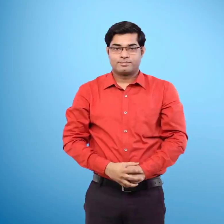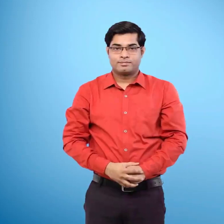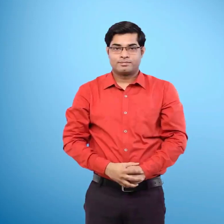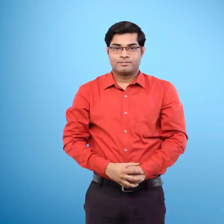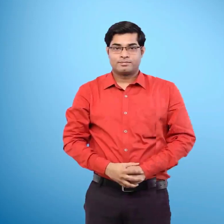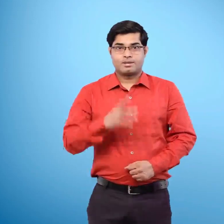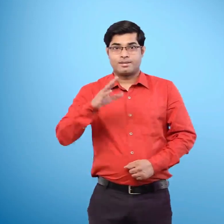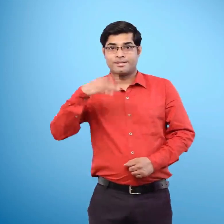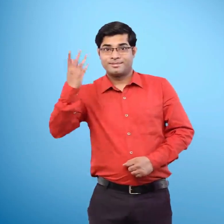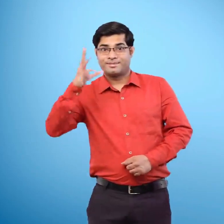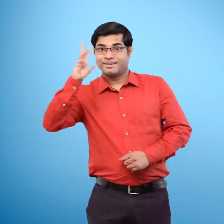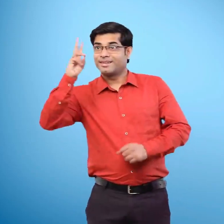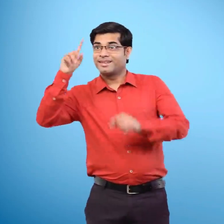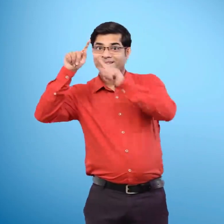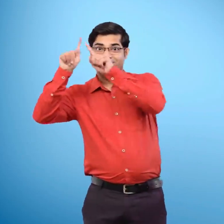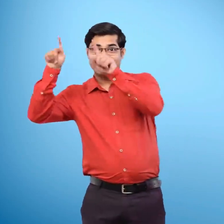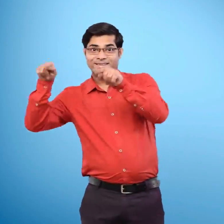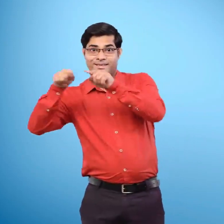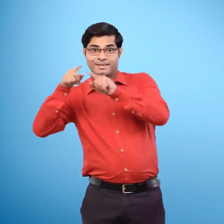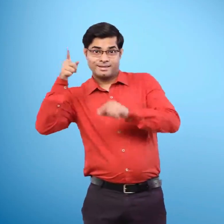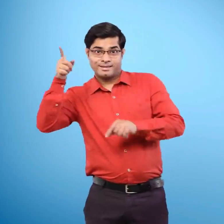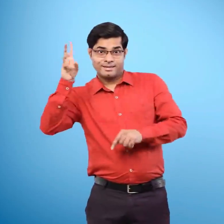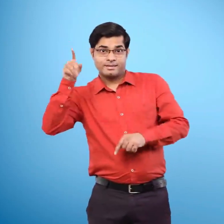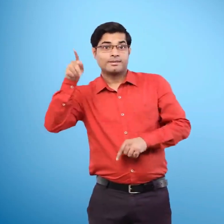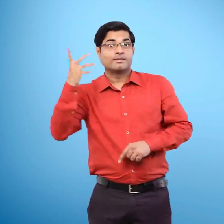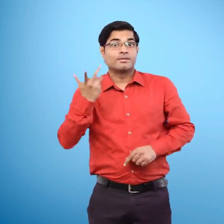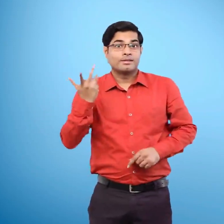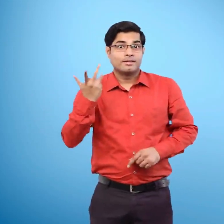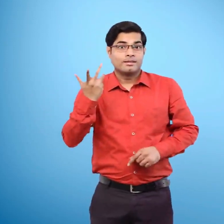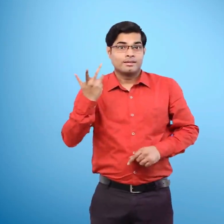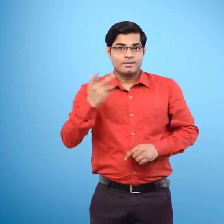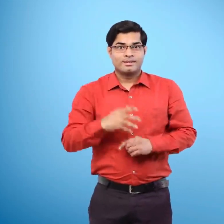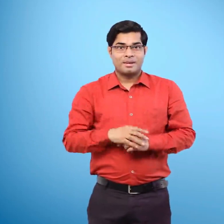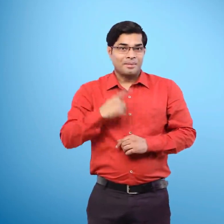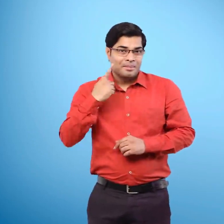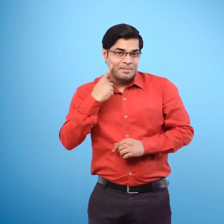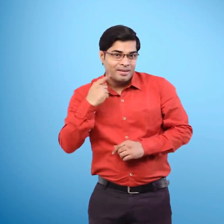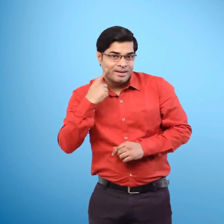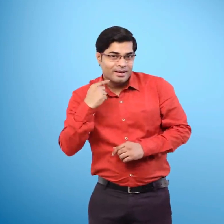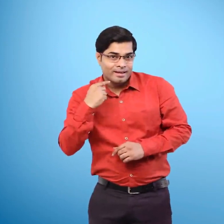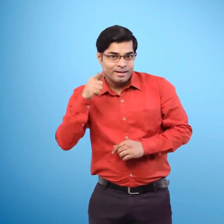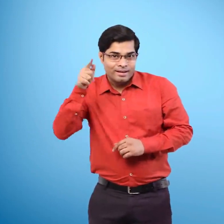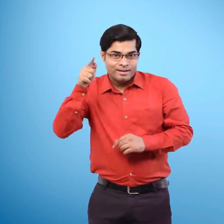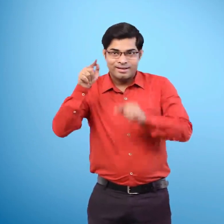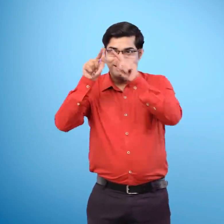1. Third corner piece has pattern of small yellow squares arranged in slanted